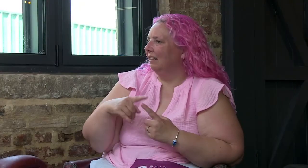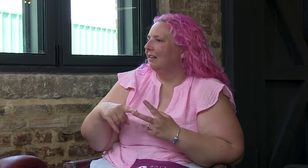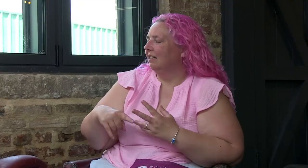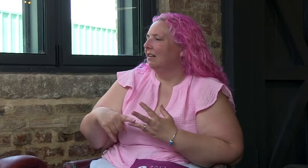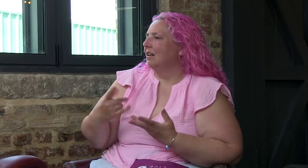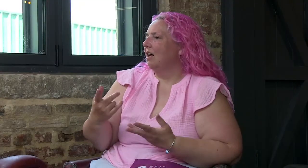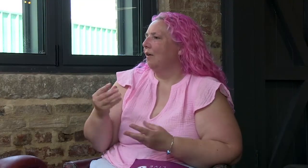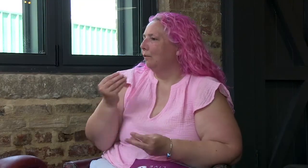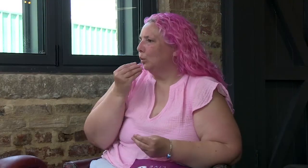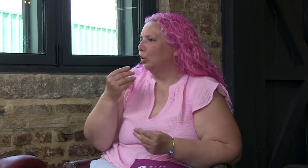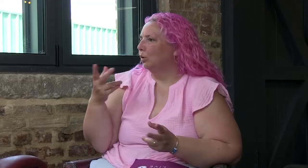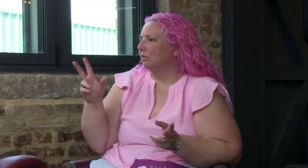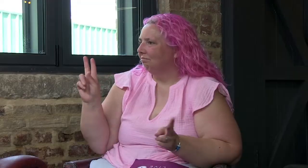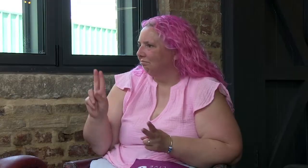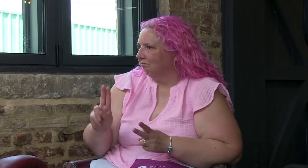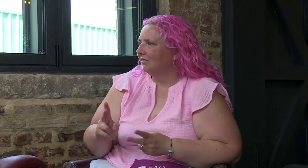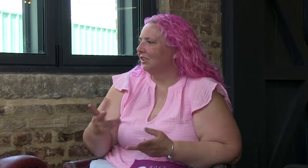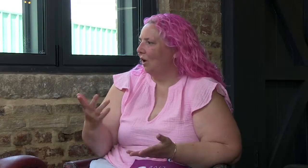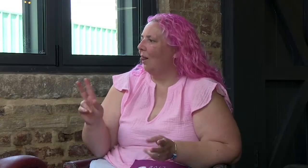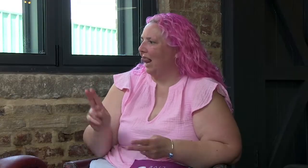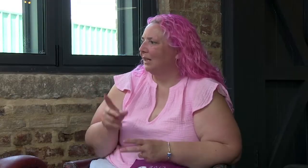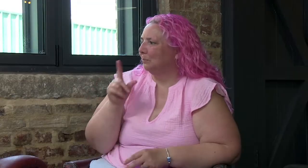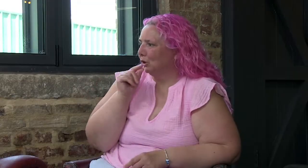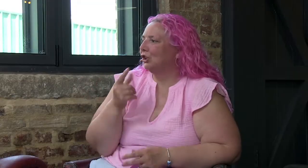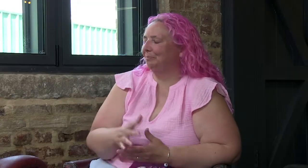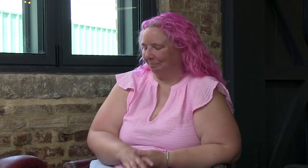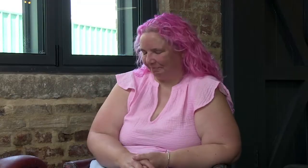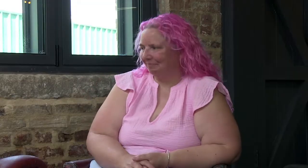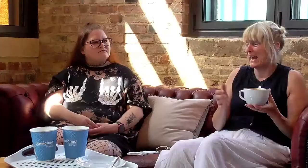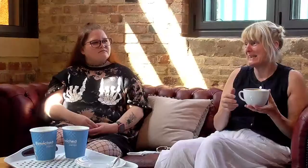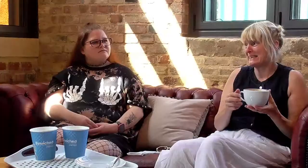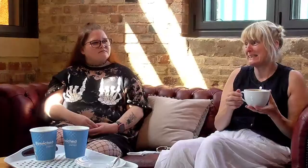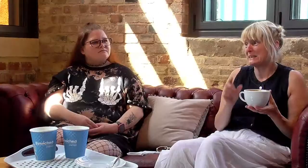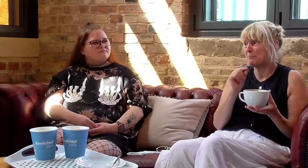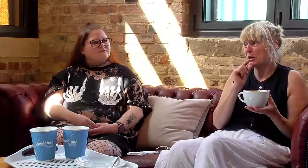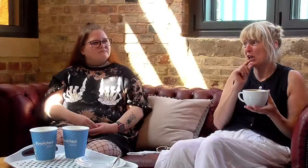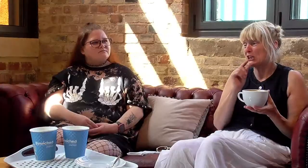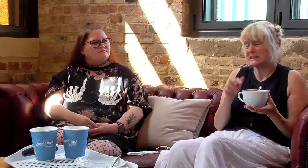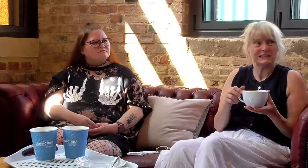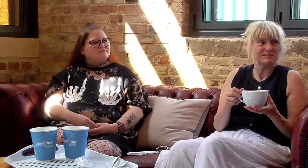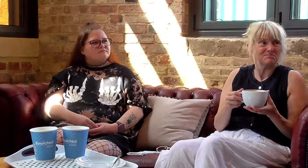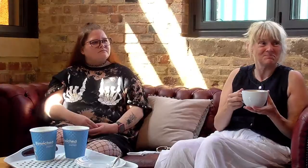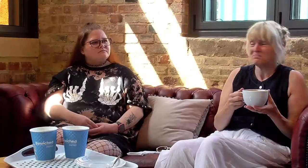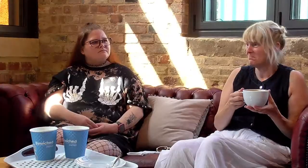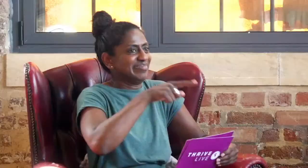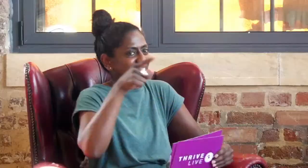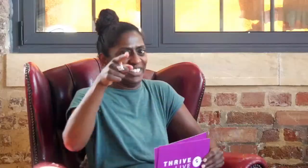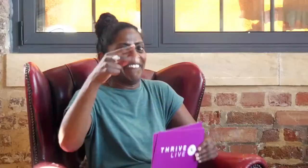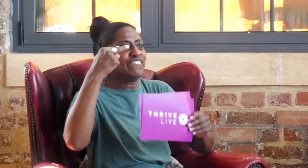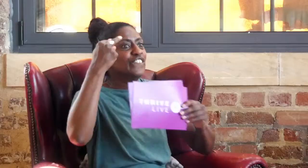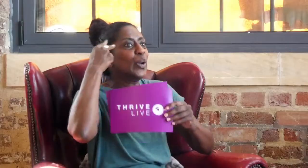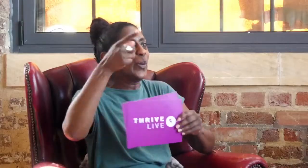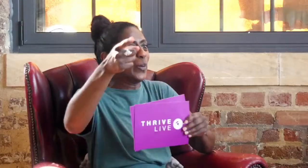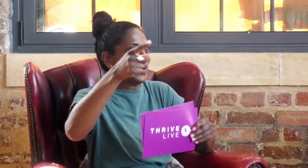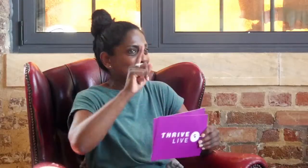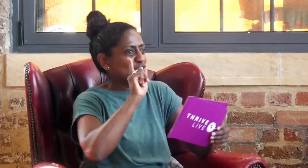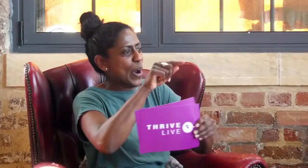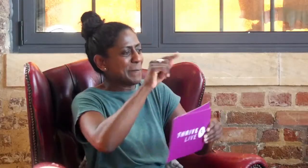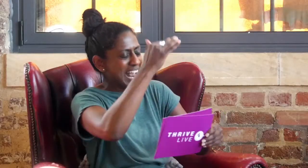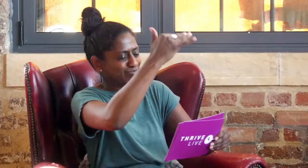same as the bees, isn't it? You know, the sort of dwindling species, there's less around. Yeah, but we need to appreciate the birds and look after them. So